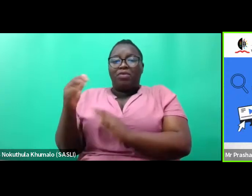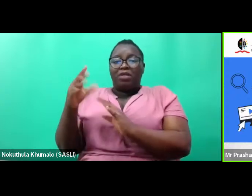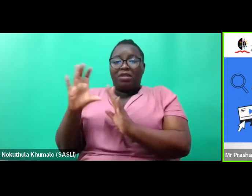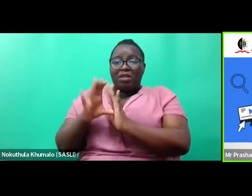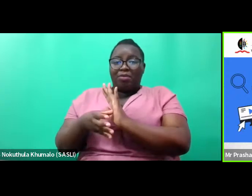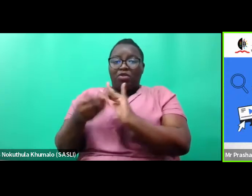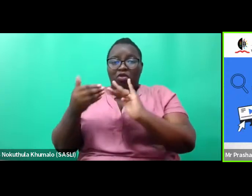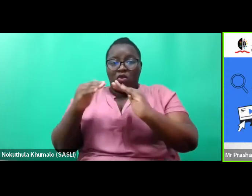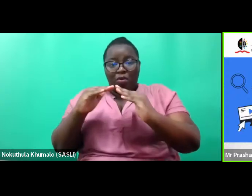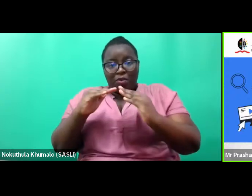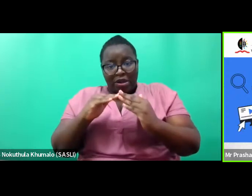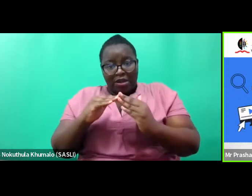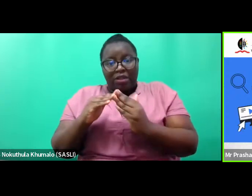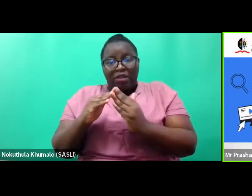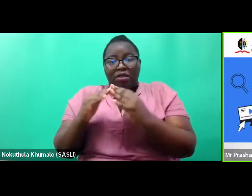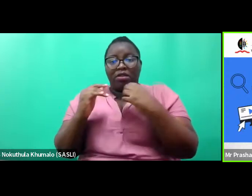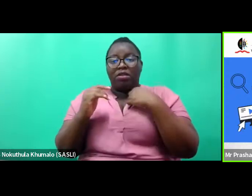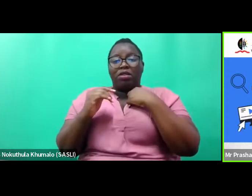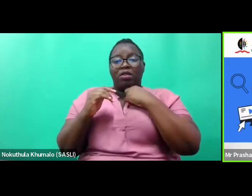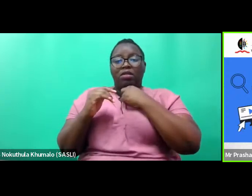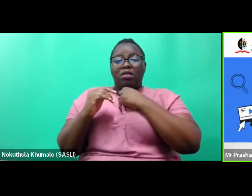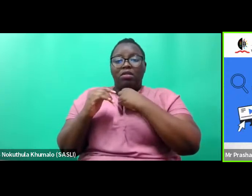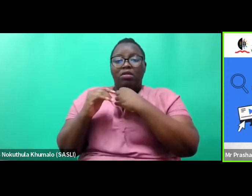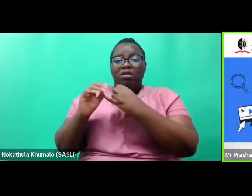people themselves try to